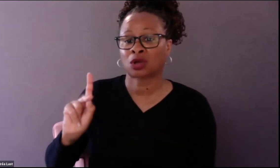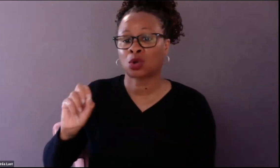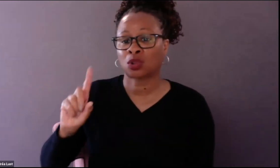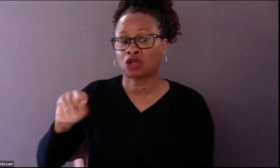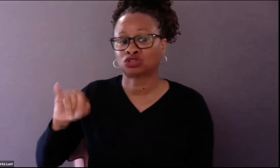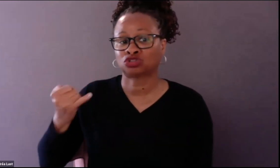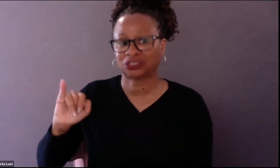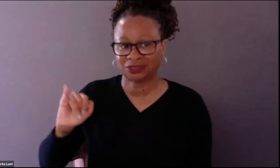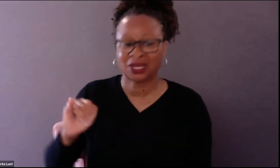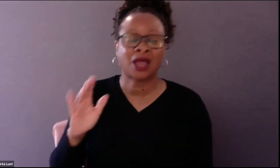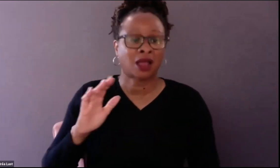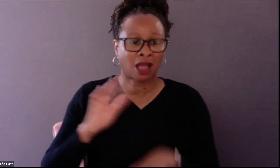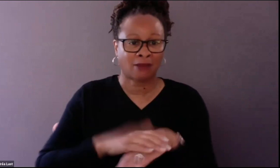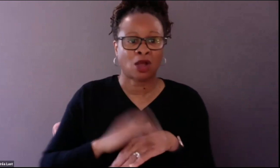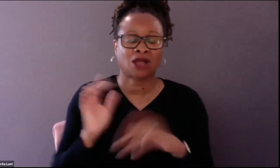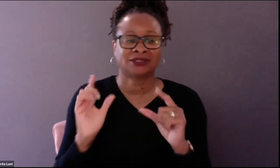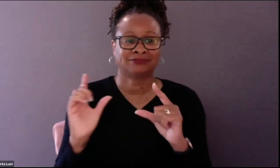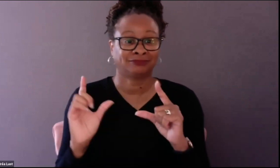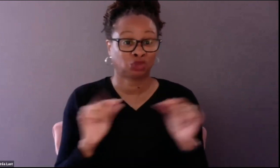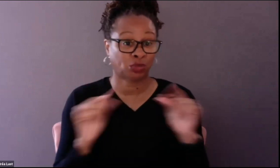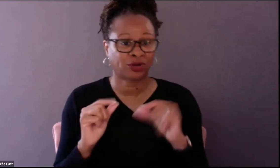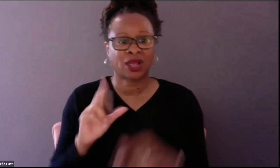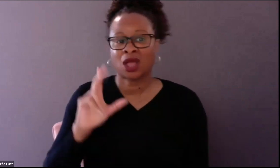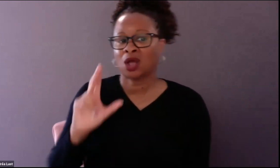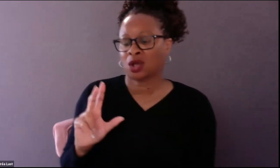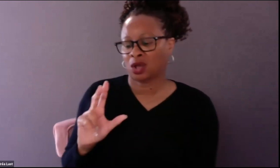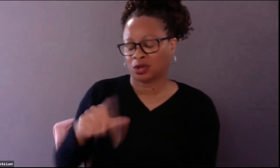Twitter as Quasi Woke,